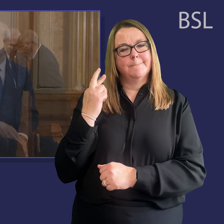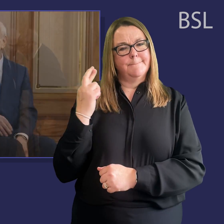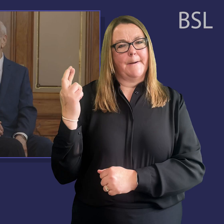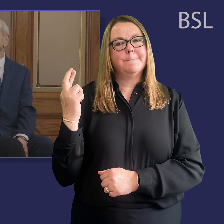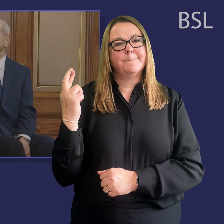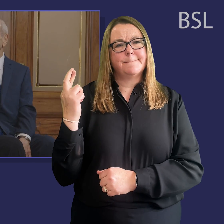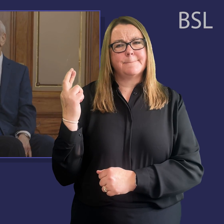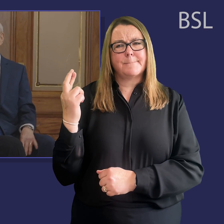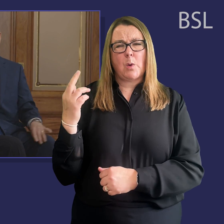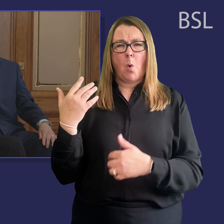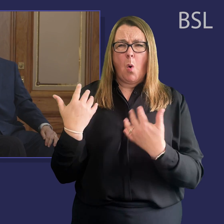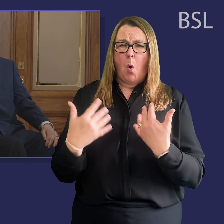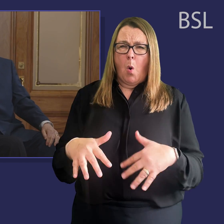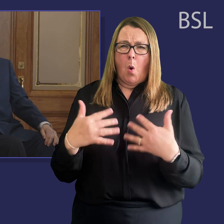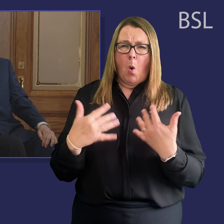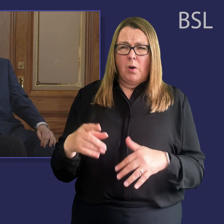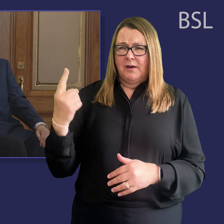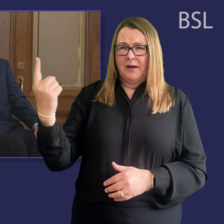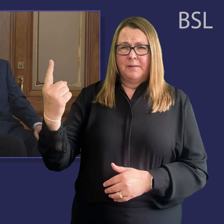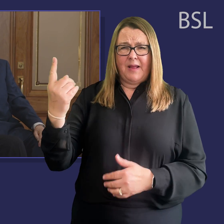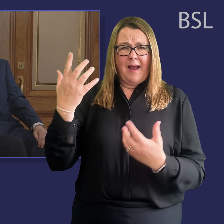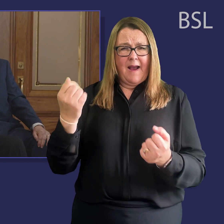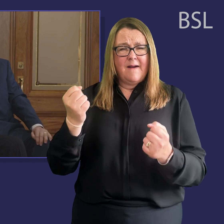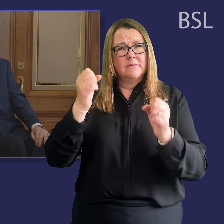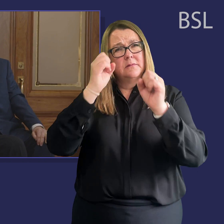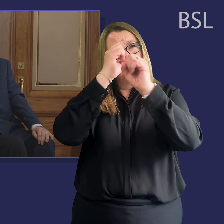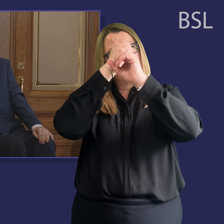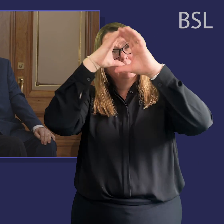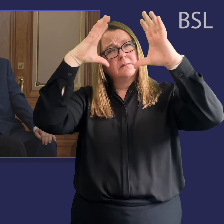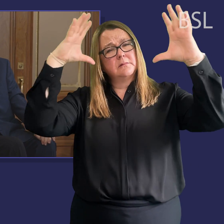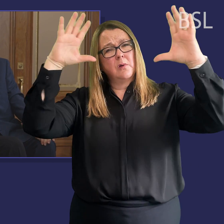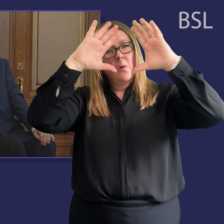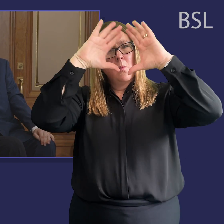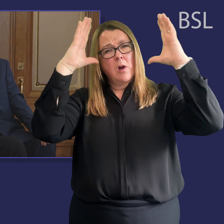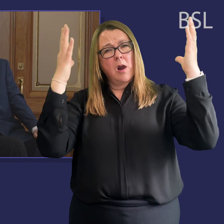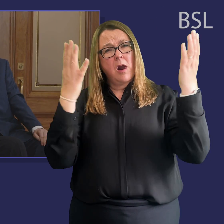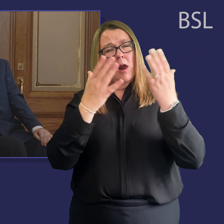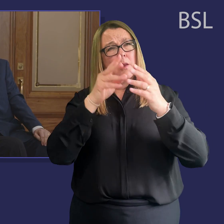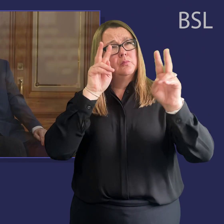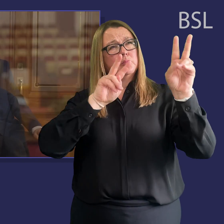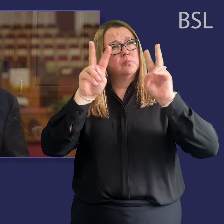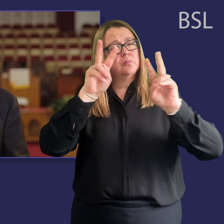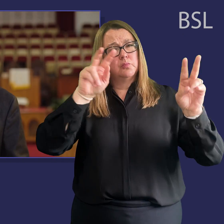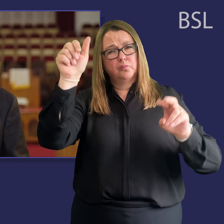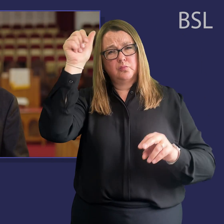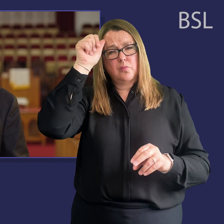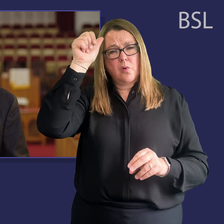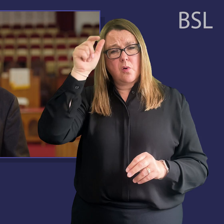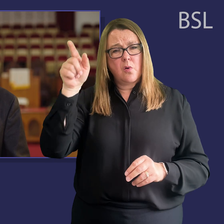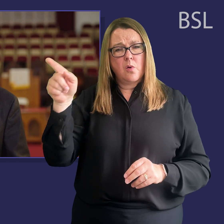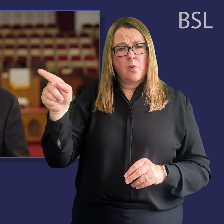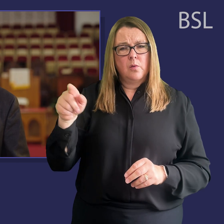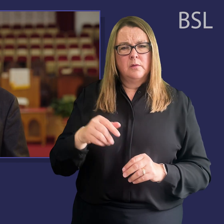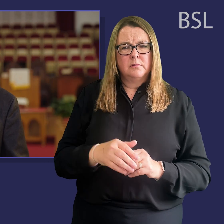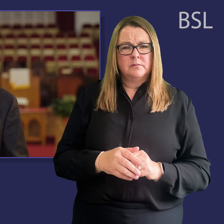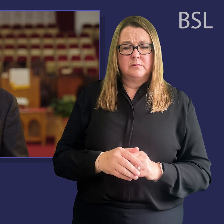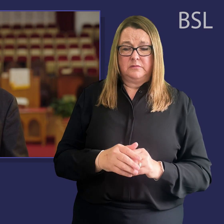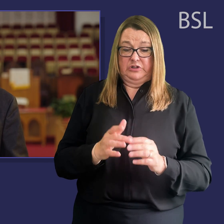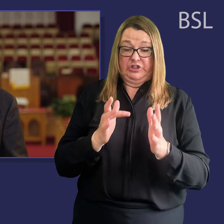worldview and has led the Church of Jesus Christ of Latter-day Saints